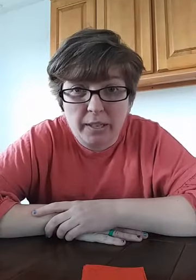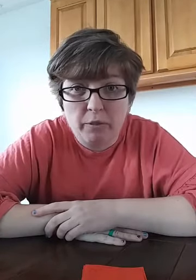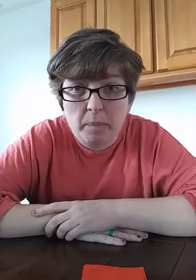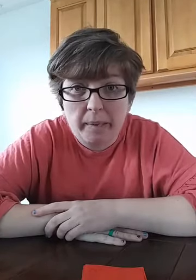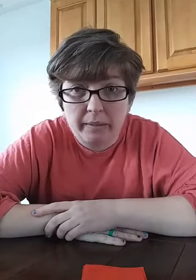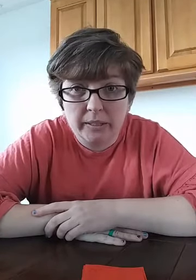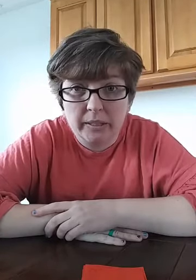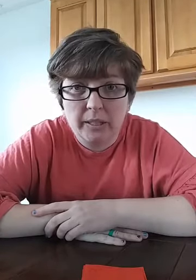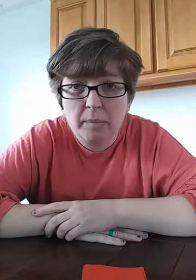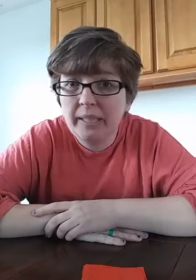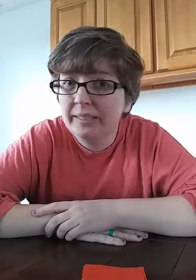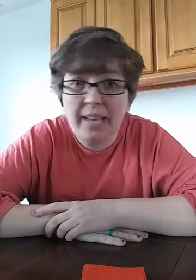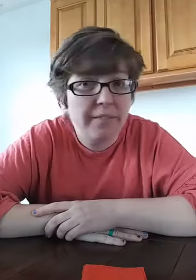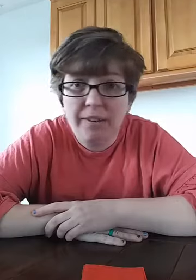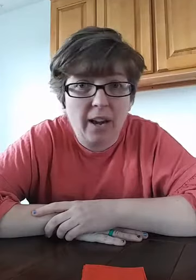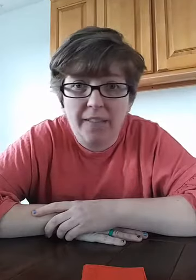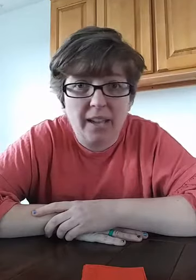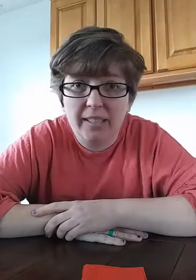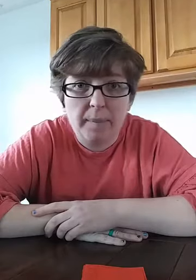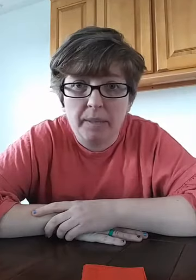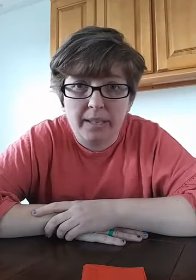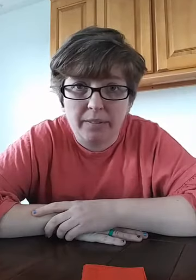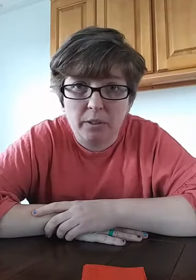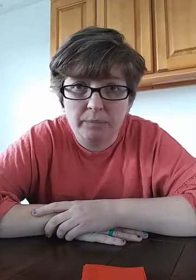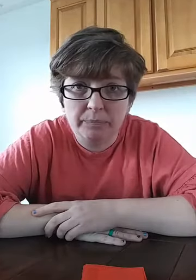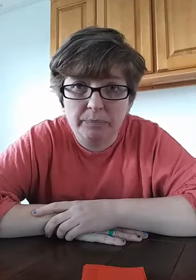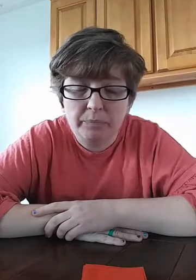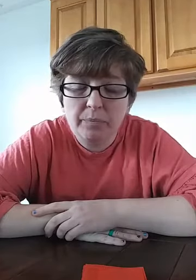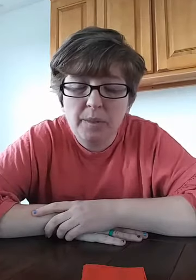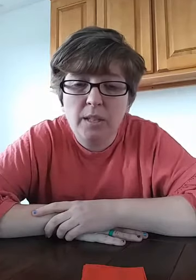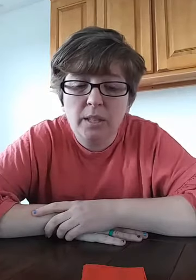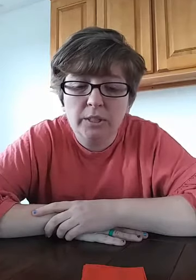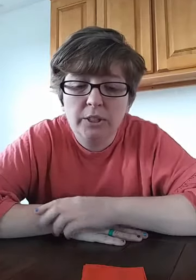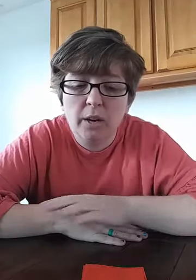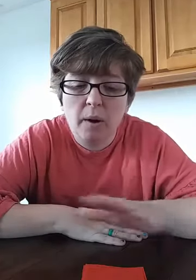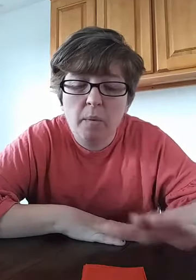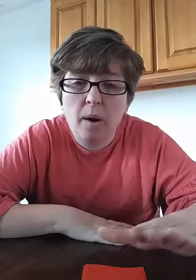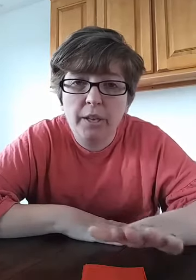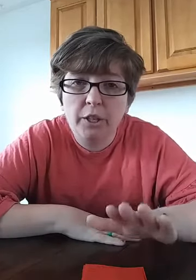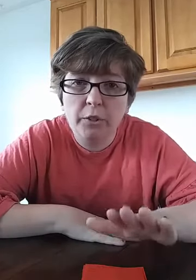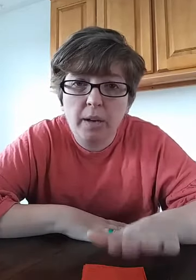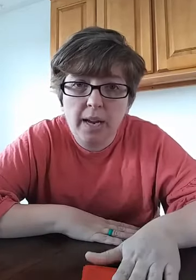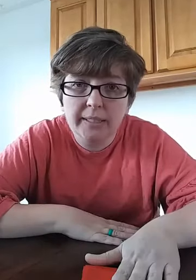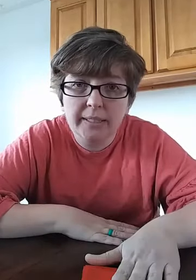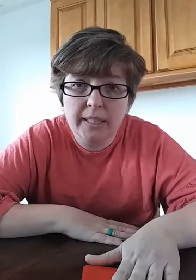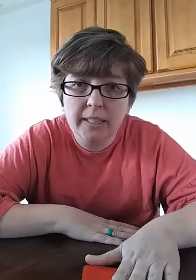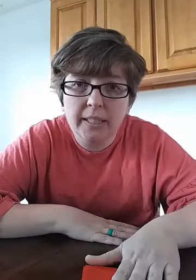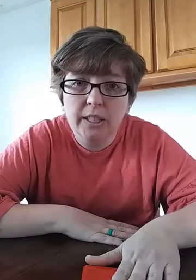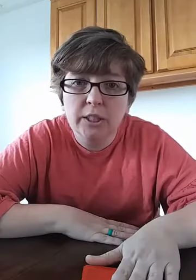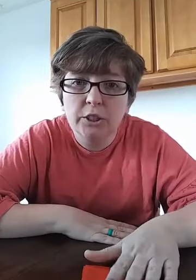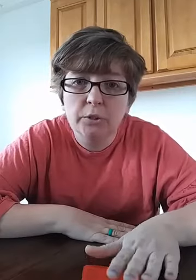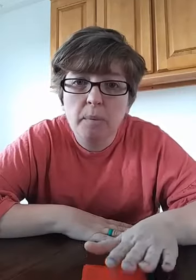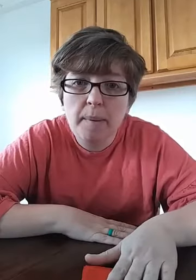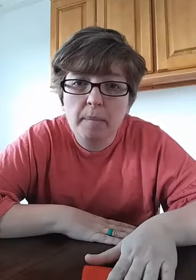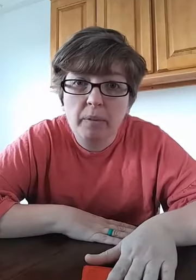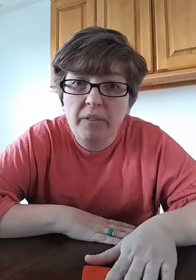for our parents because they've never had that happen either so I want you guys to remember that